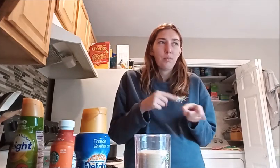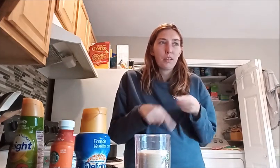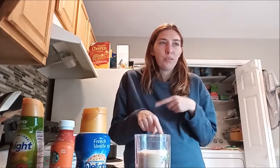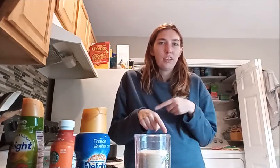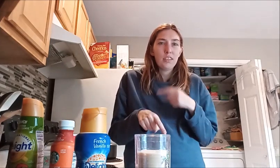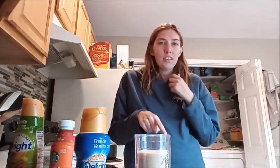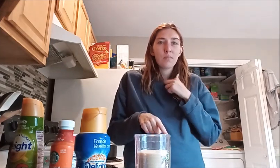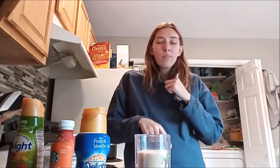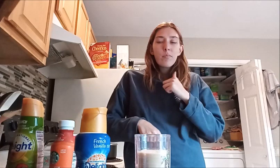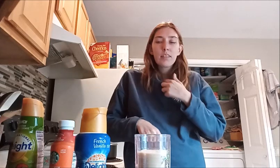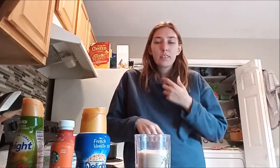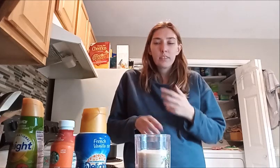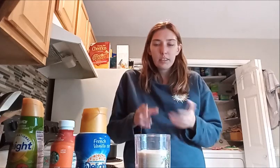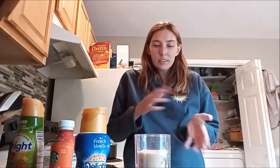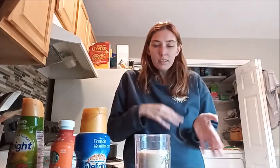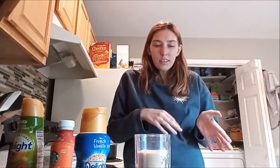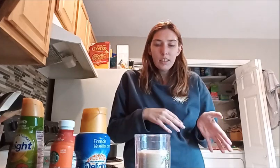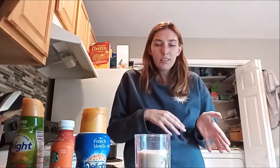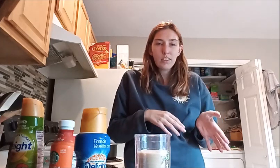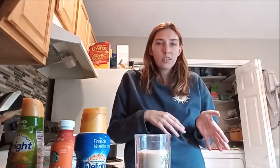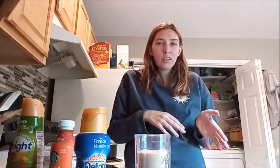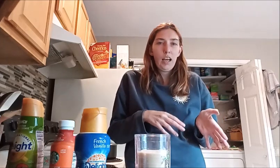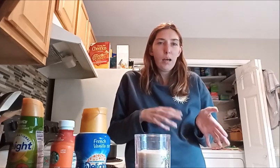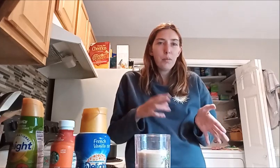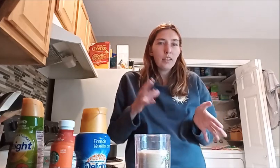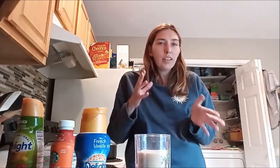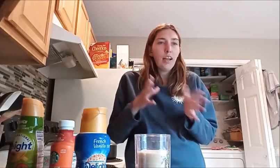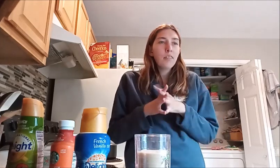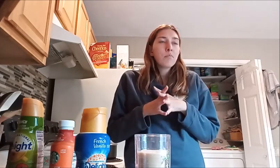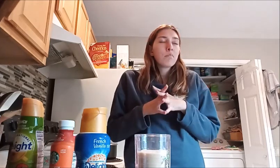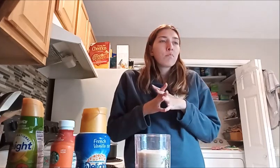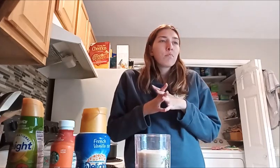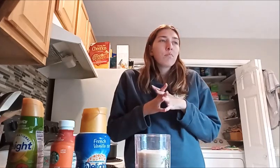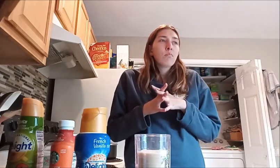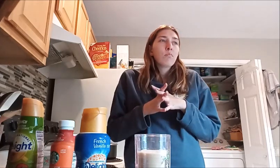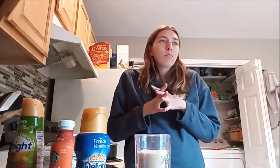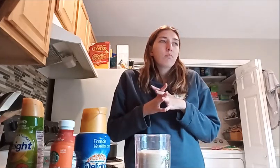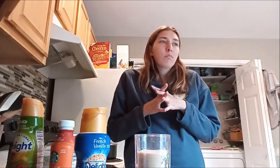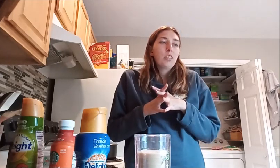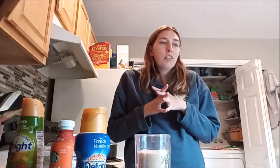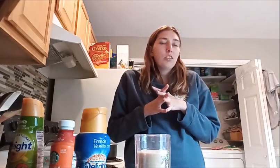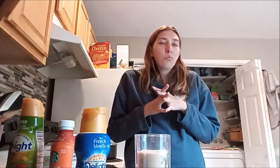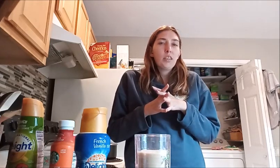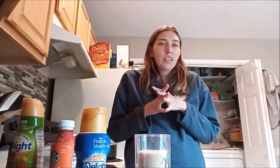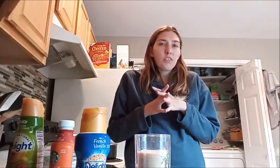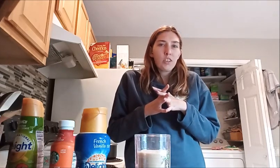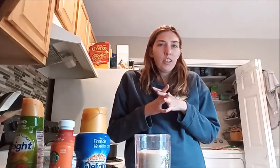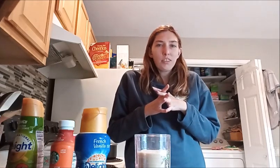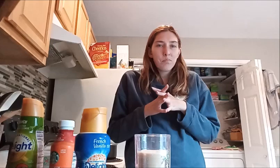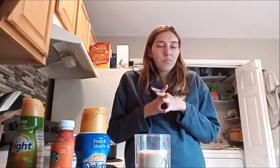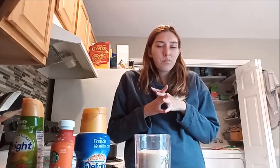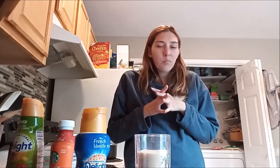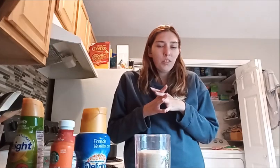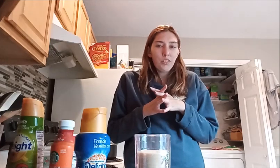my experiences in regards to that, but yeah. So just one thing after another,